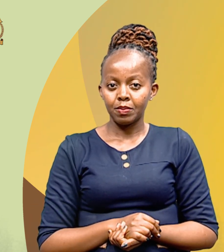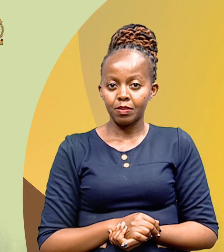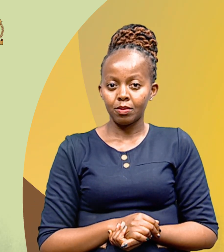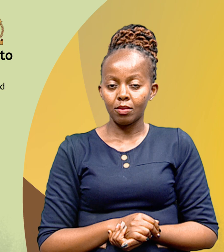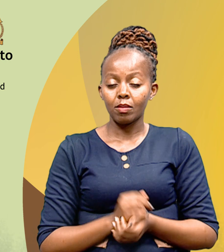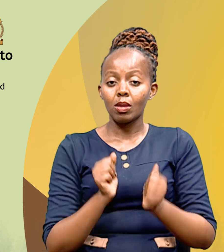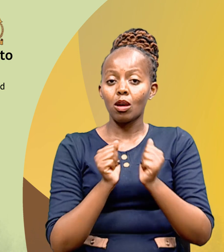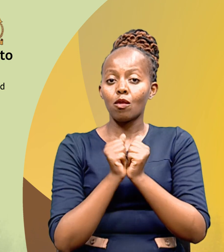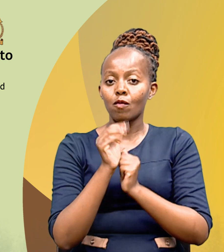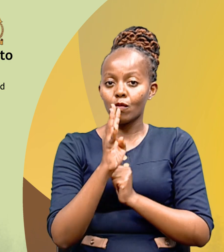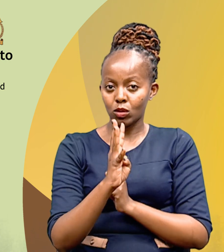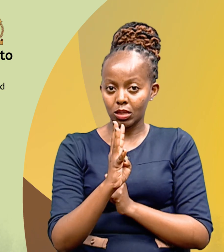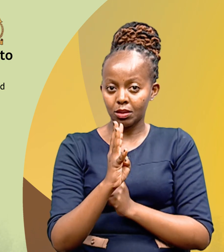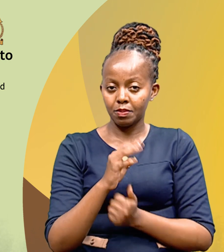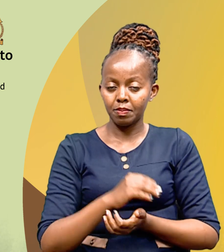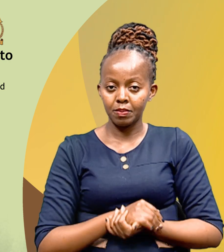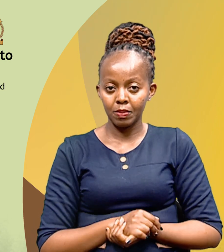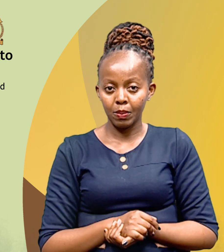14.